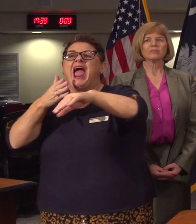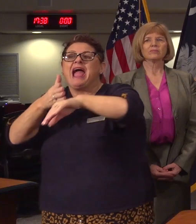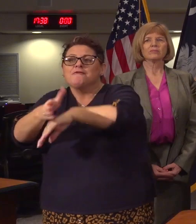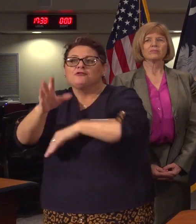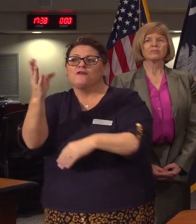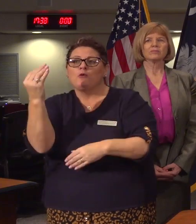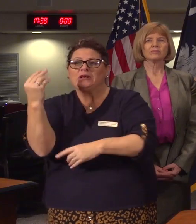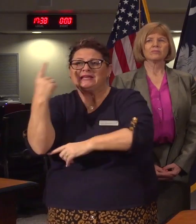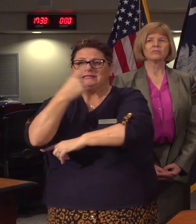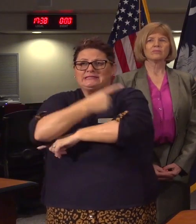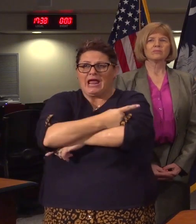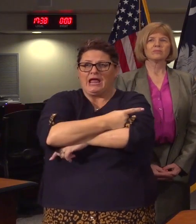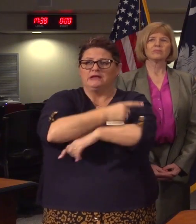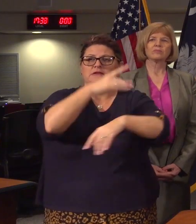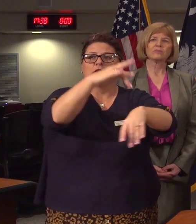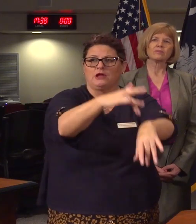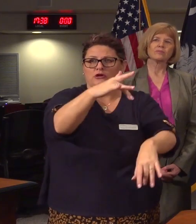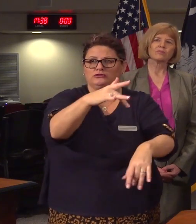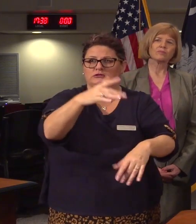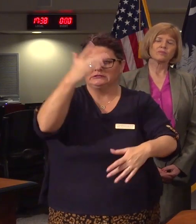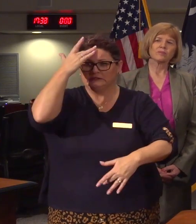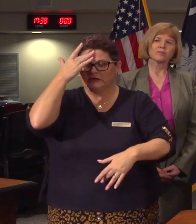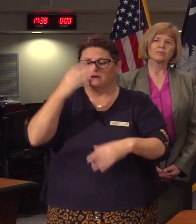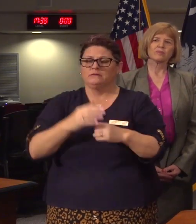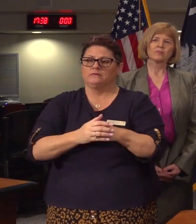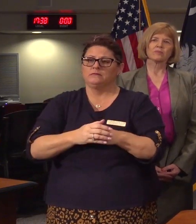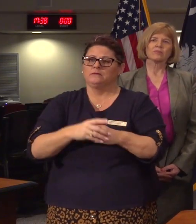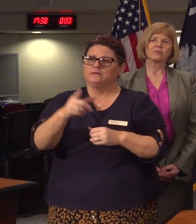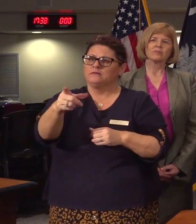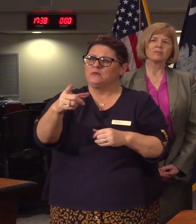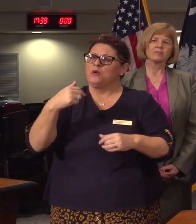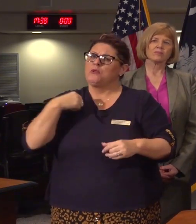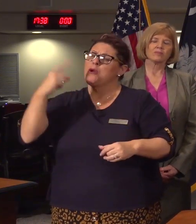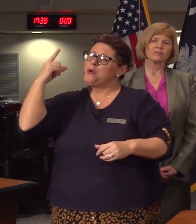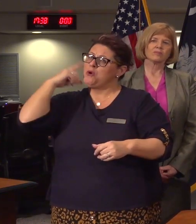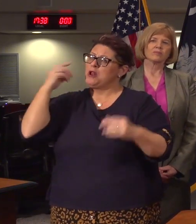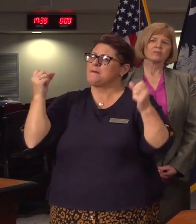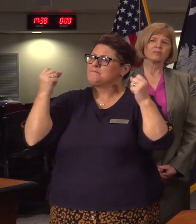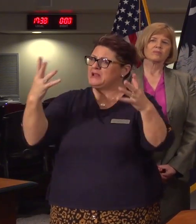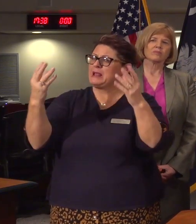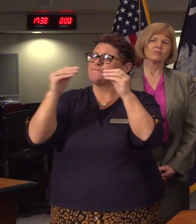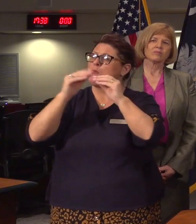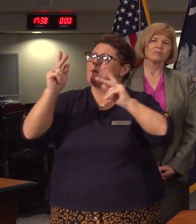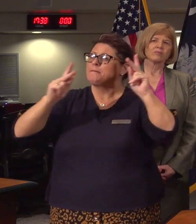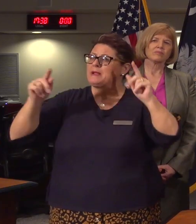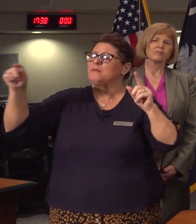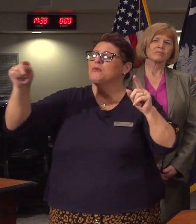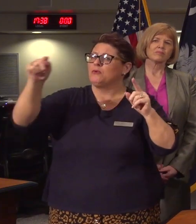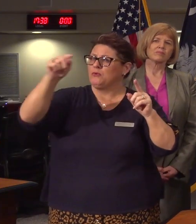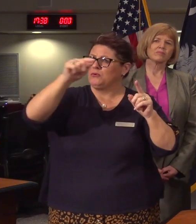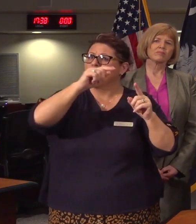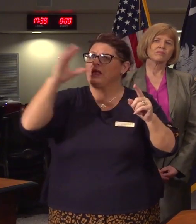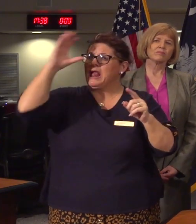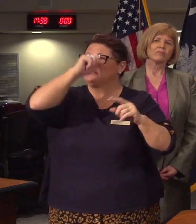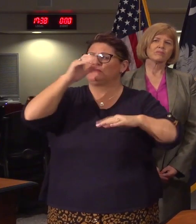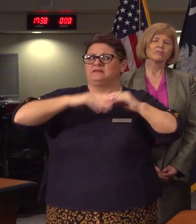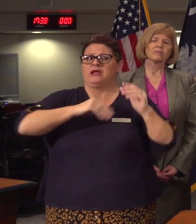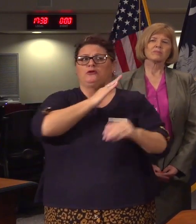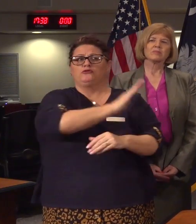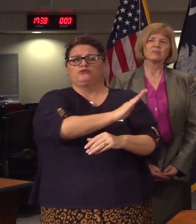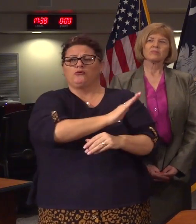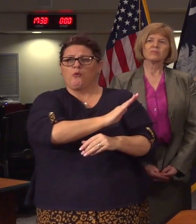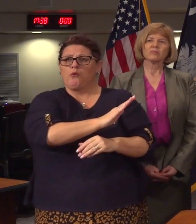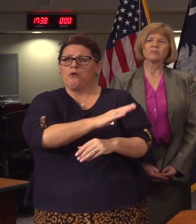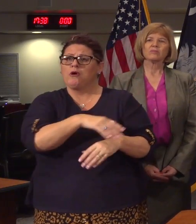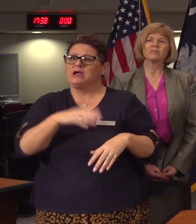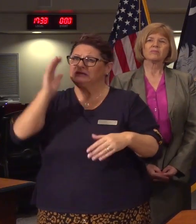states have estimated that there are actually a lot more people sick and actually given numbers of those estimates than the people that have